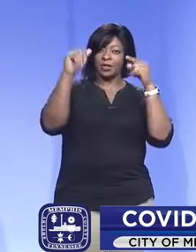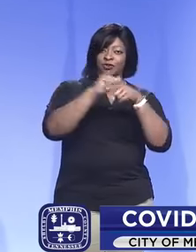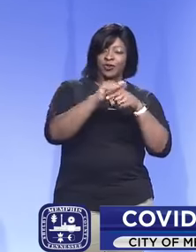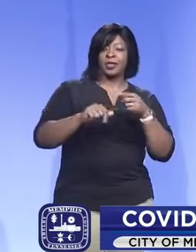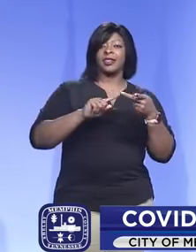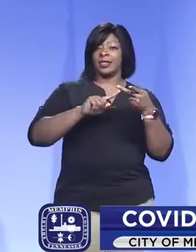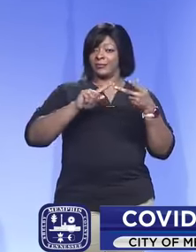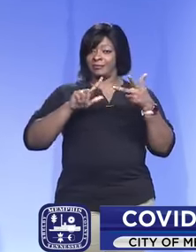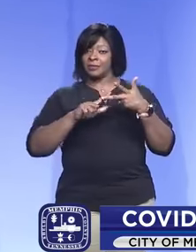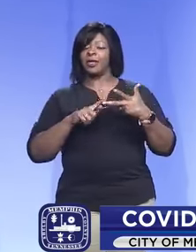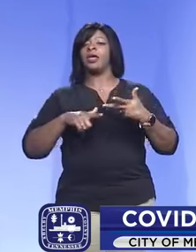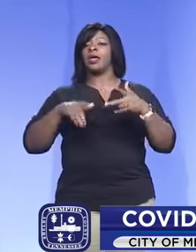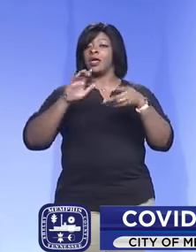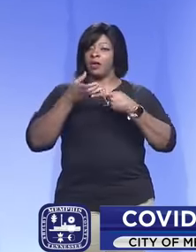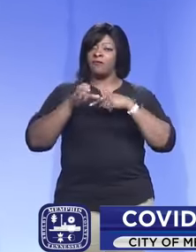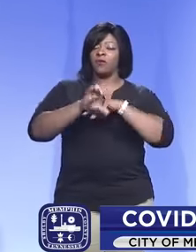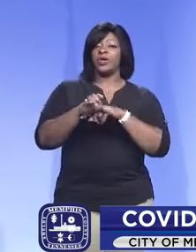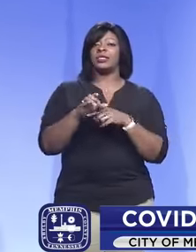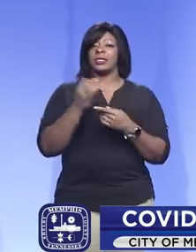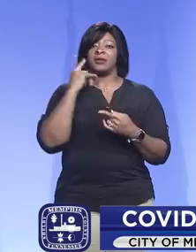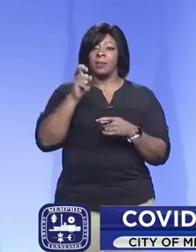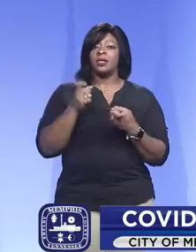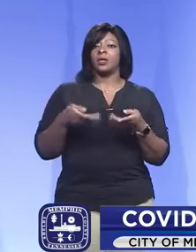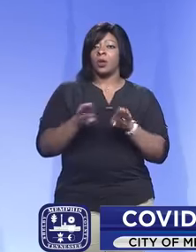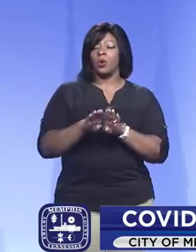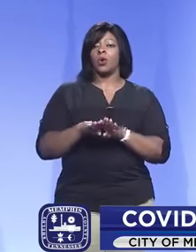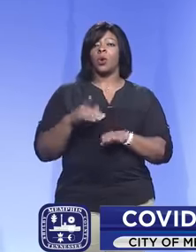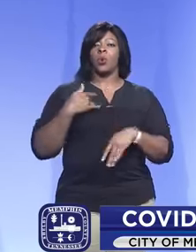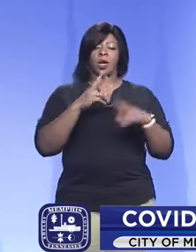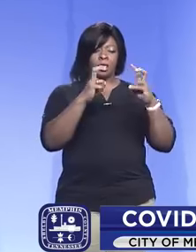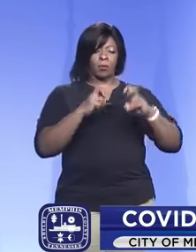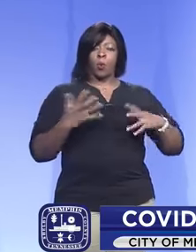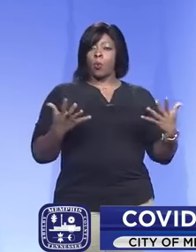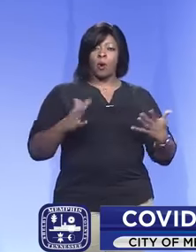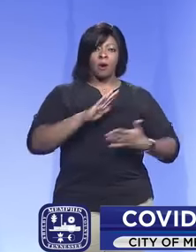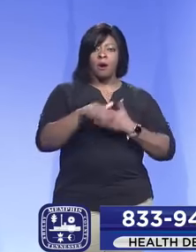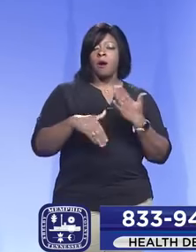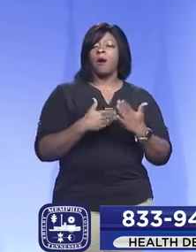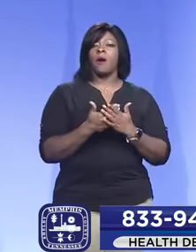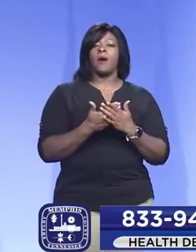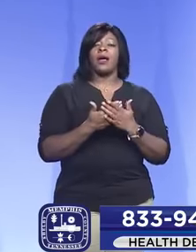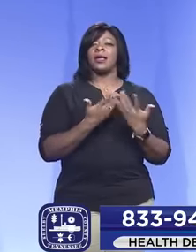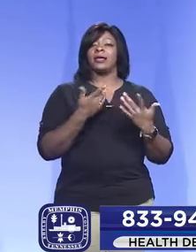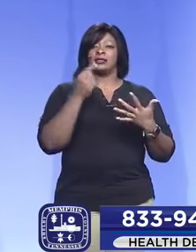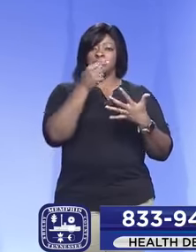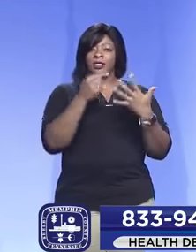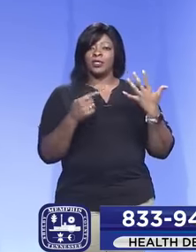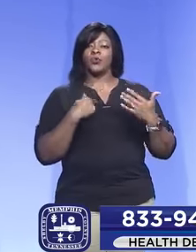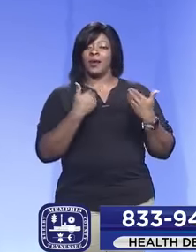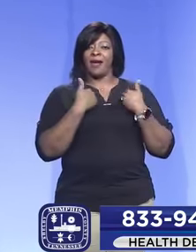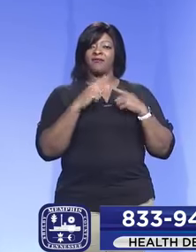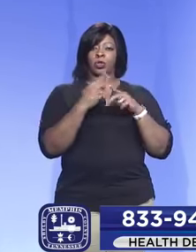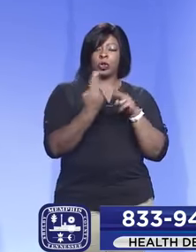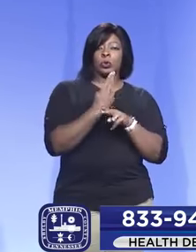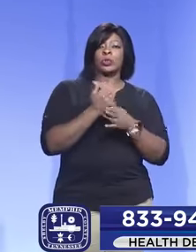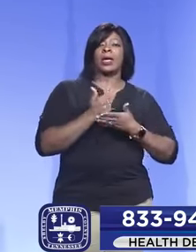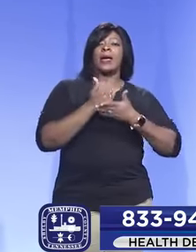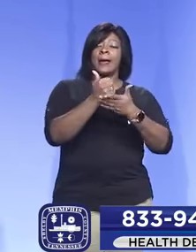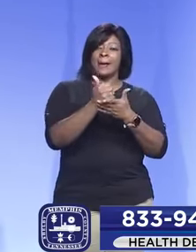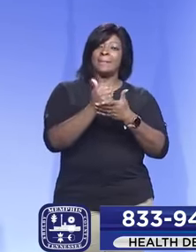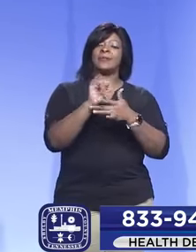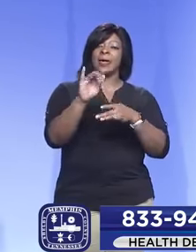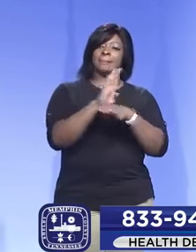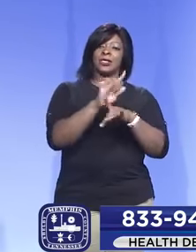do enforcement. What we will do is continue to explore what all levers we have that we can use to help